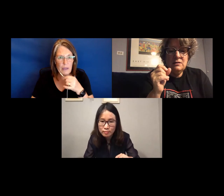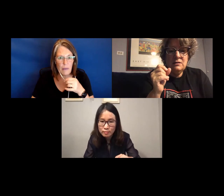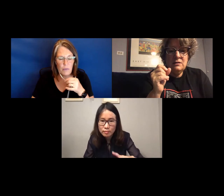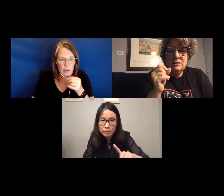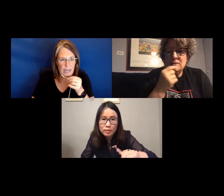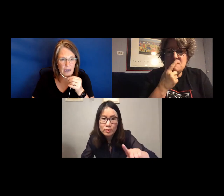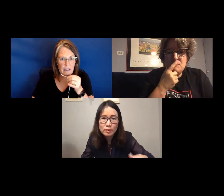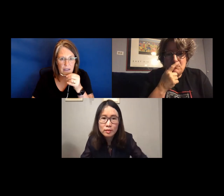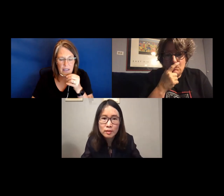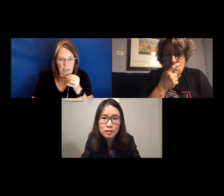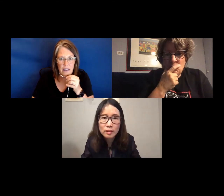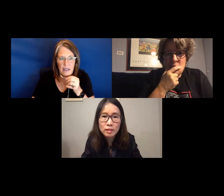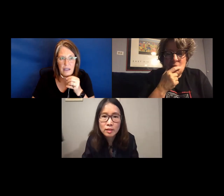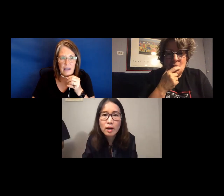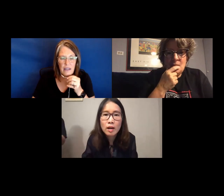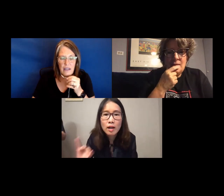I'm reading.